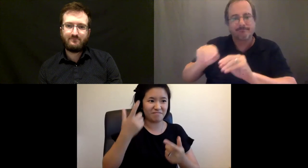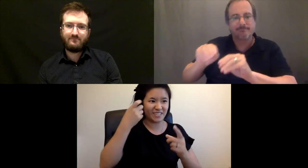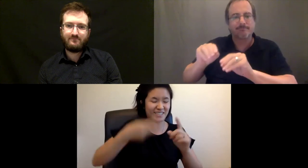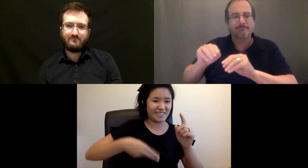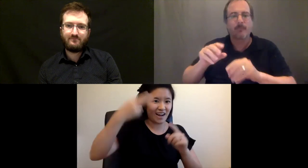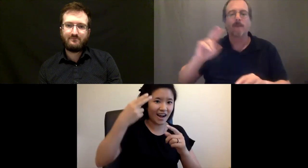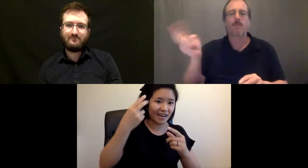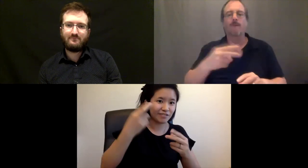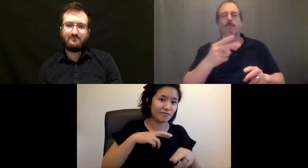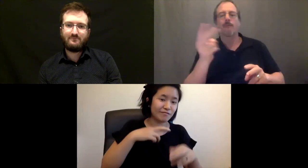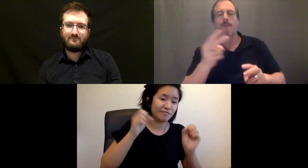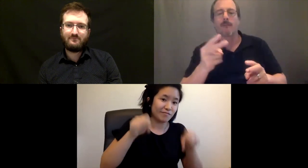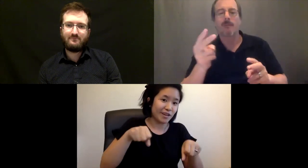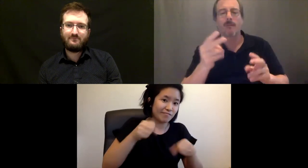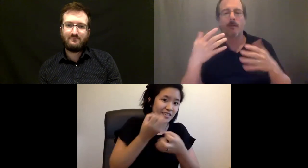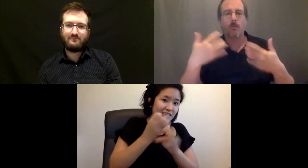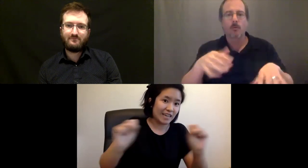additional training and apprenticeship because,